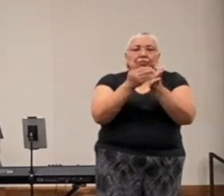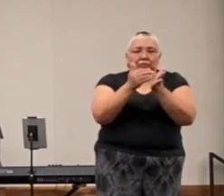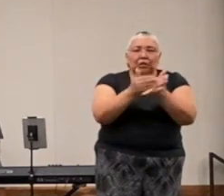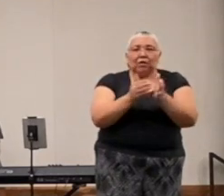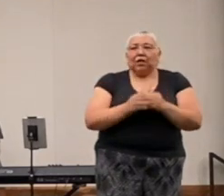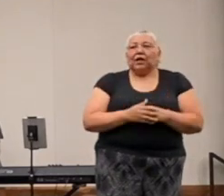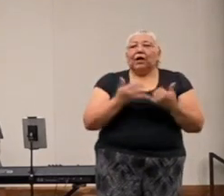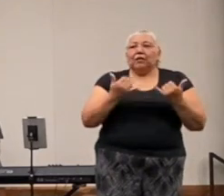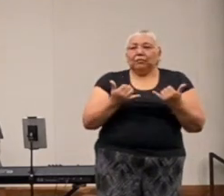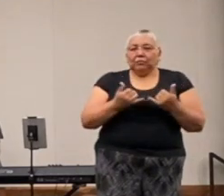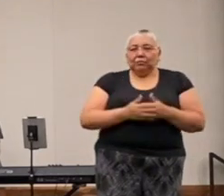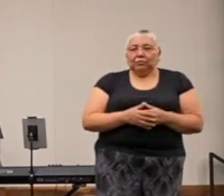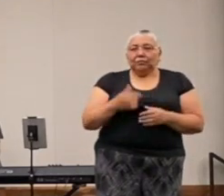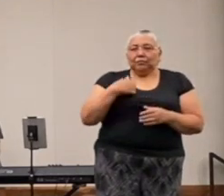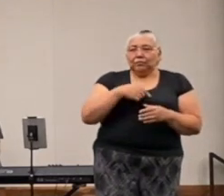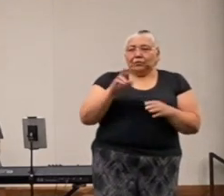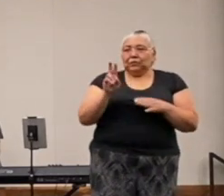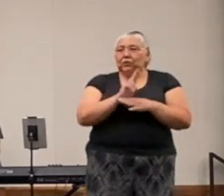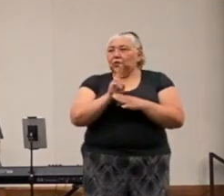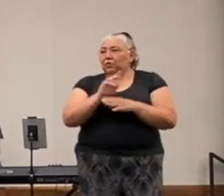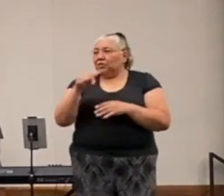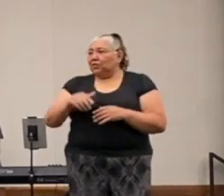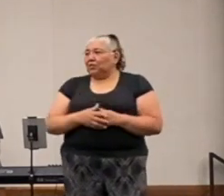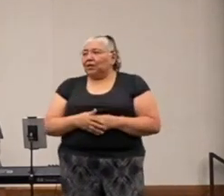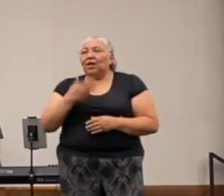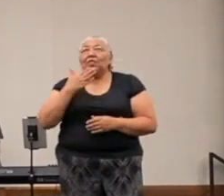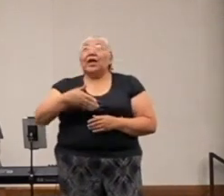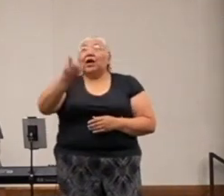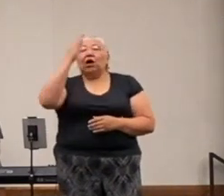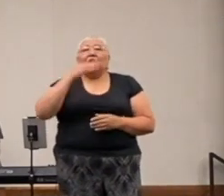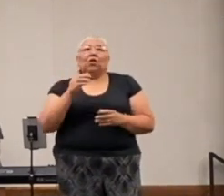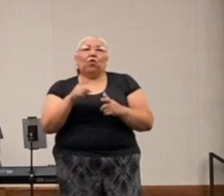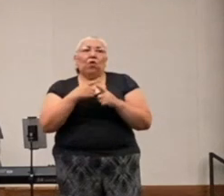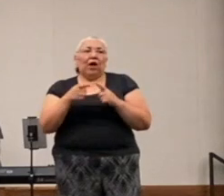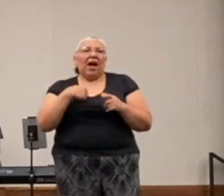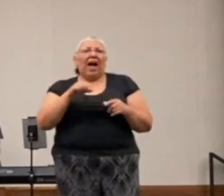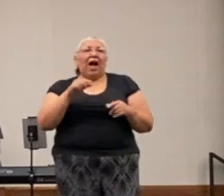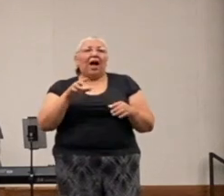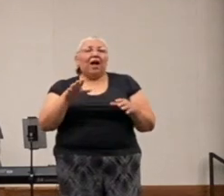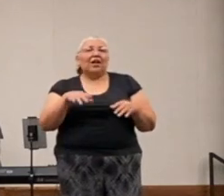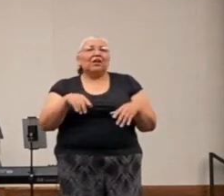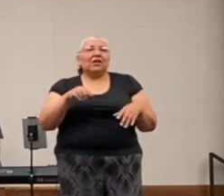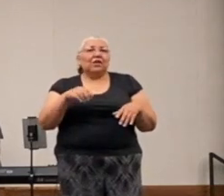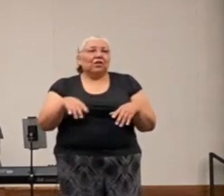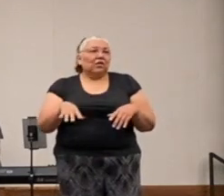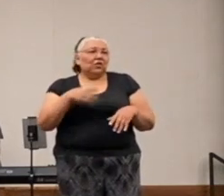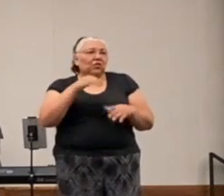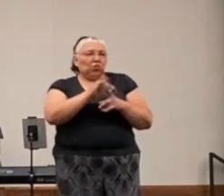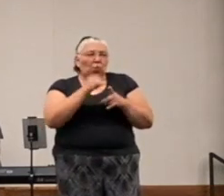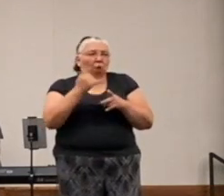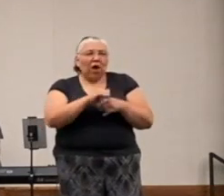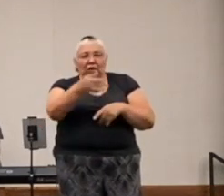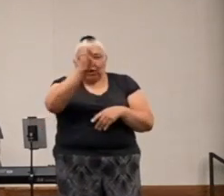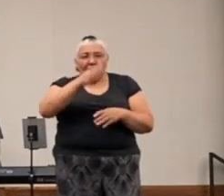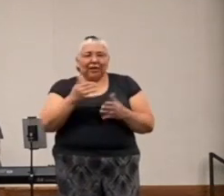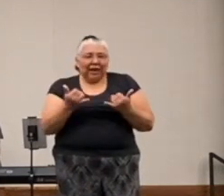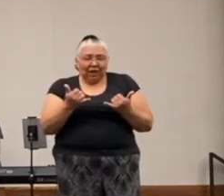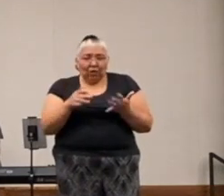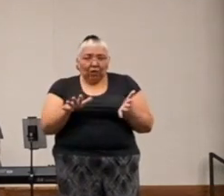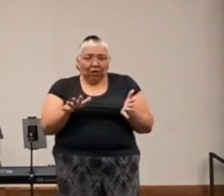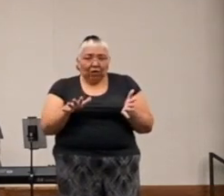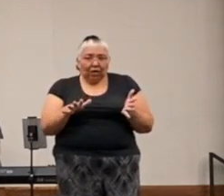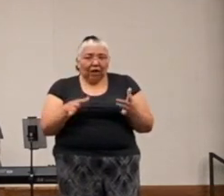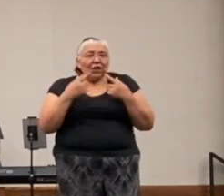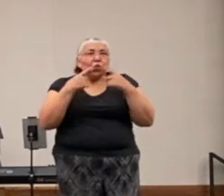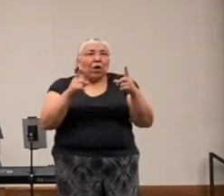often, however, we use frivolous phrases like, thank God, or I swear to God. And at its core, this